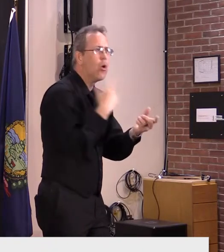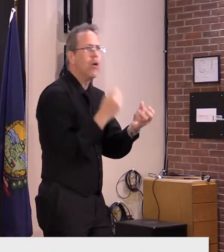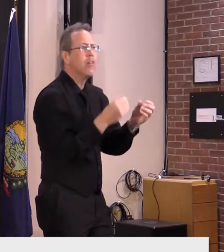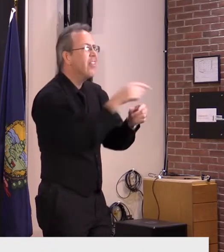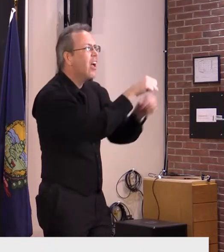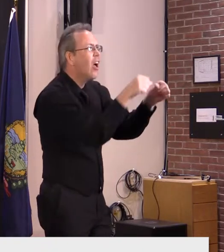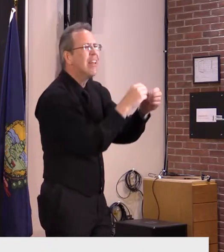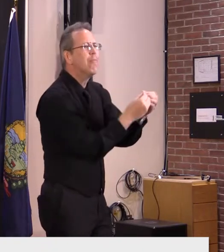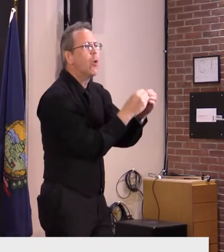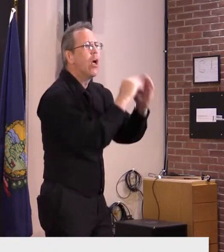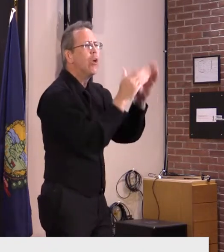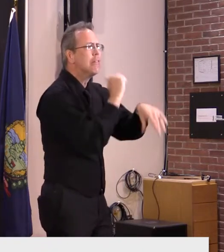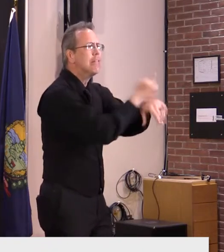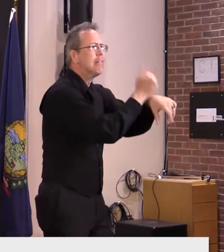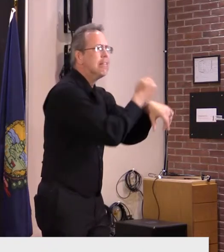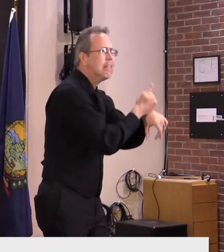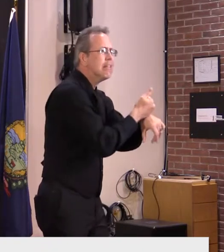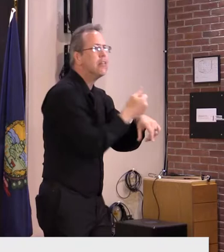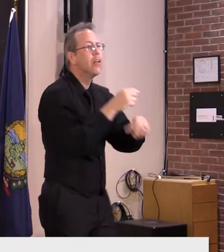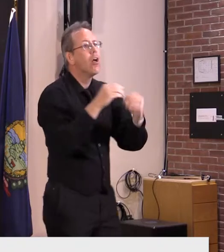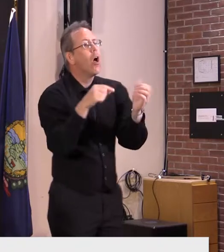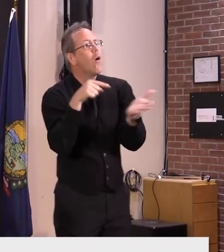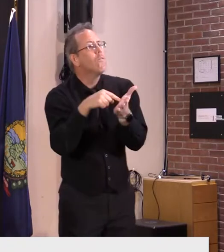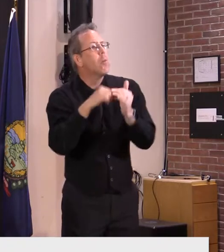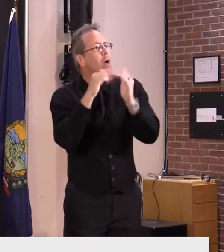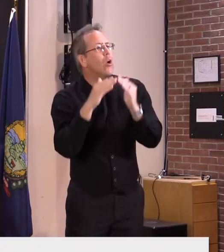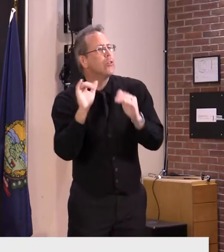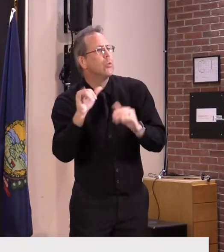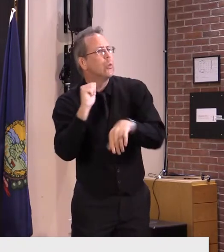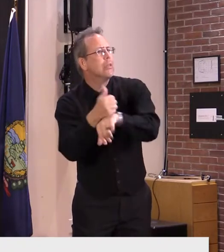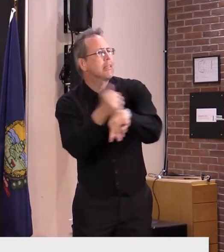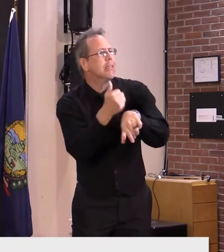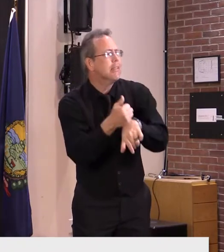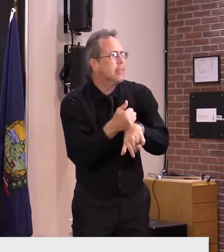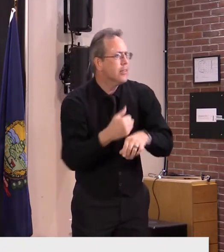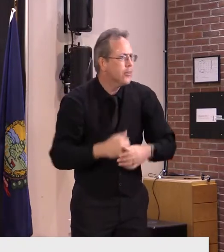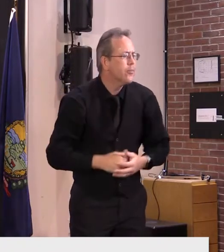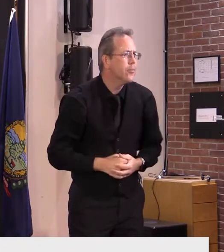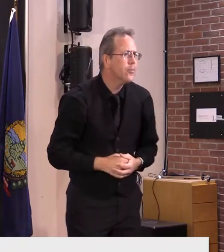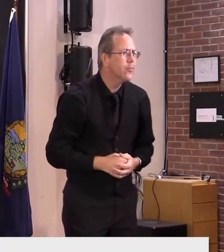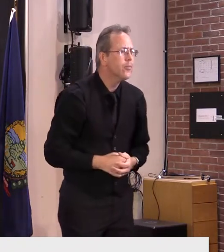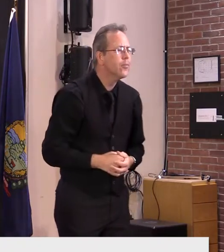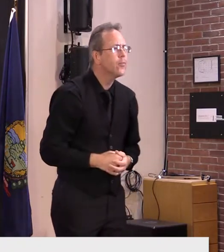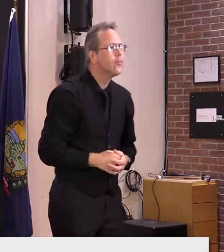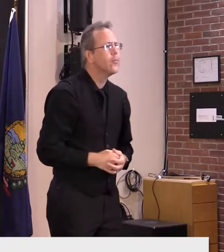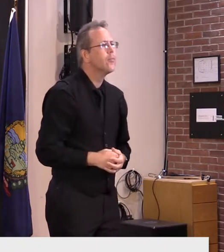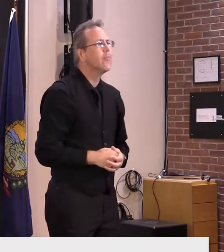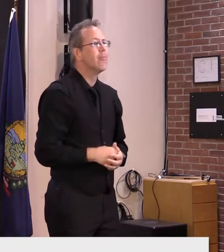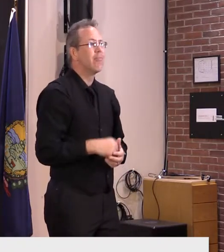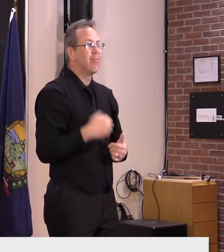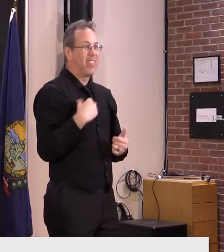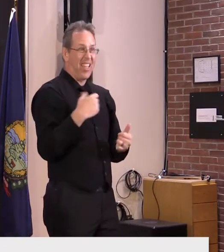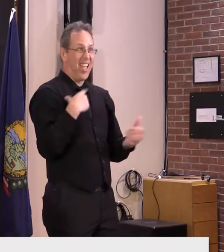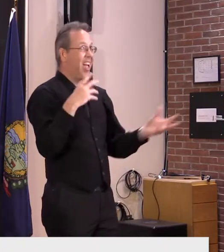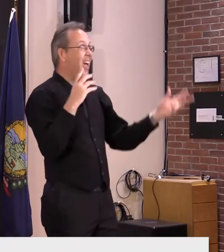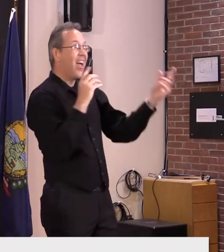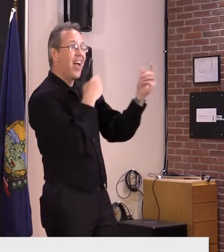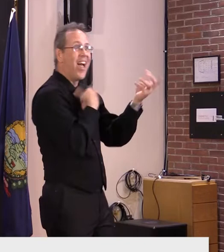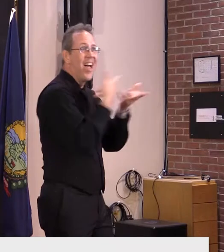like downtowns and village centers. Now, I didn't get everything I wanted, and never